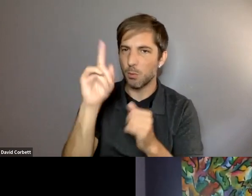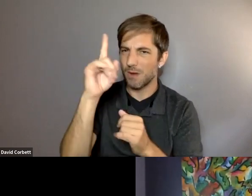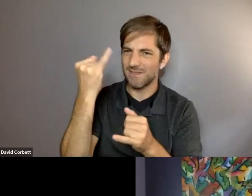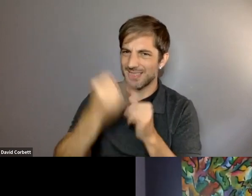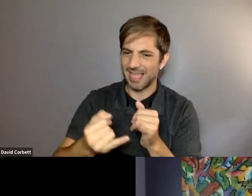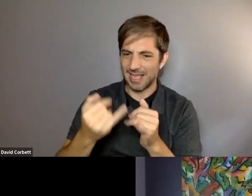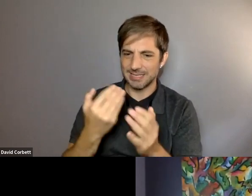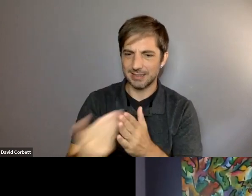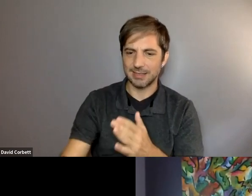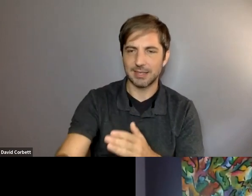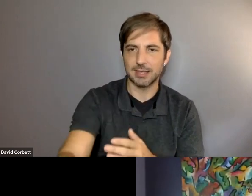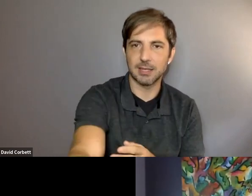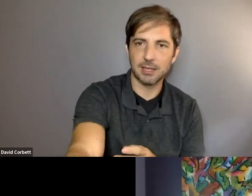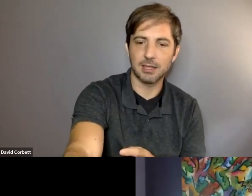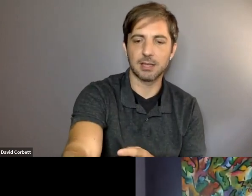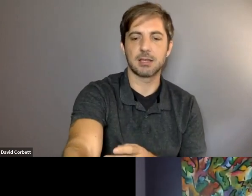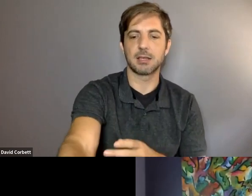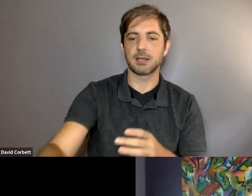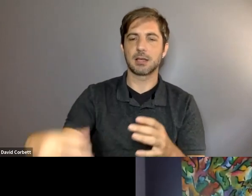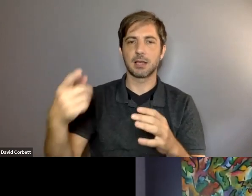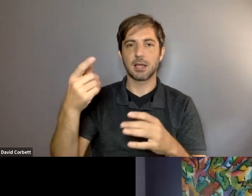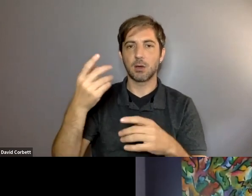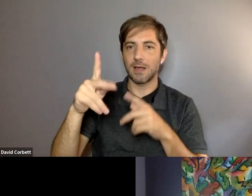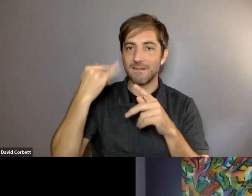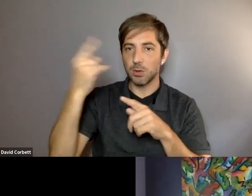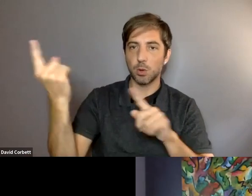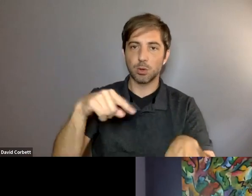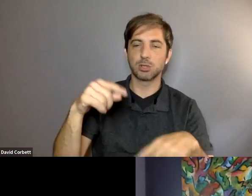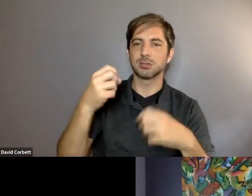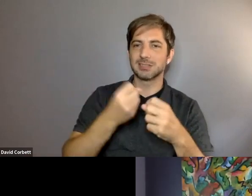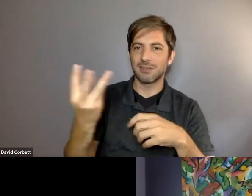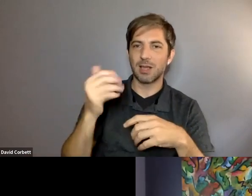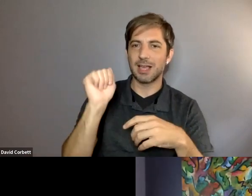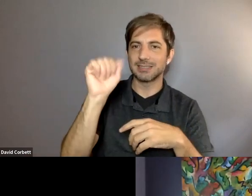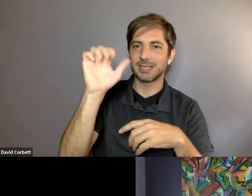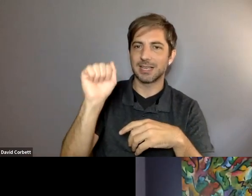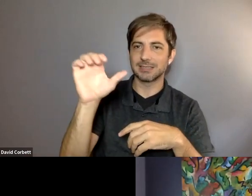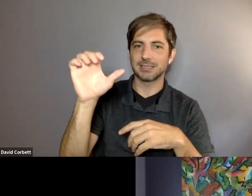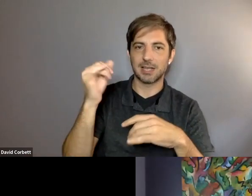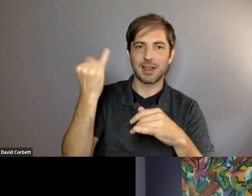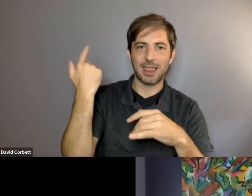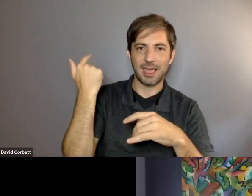have been to several ACACs in the last year. We did change our registration